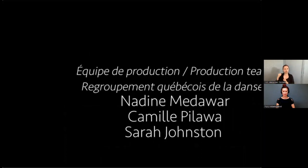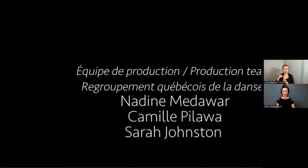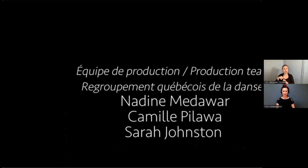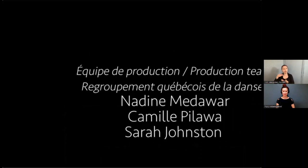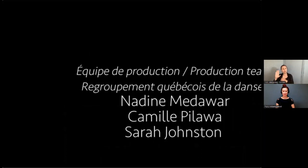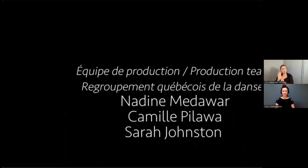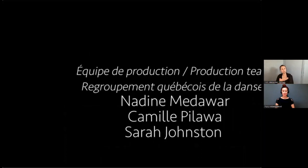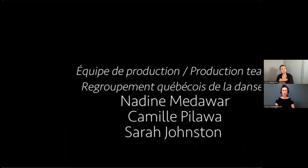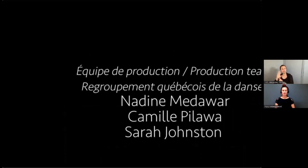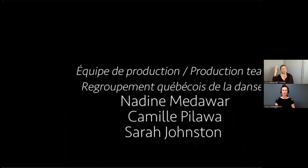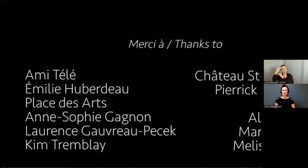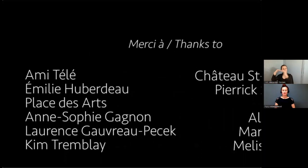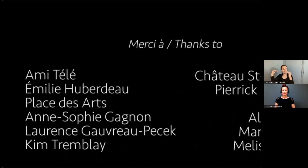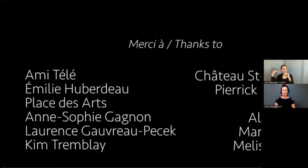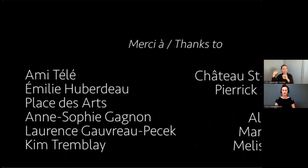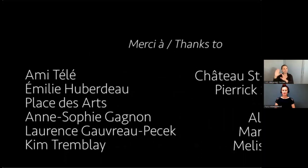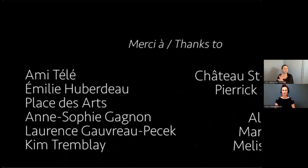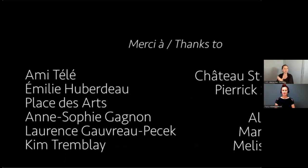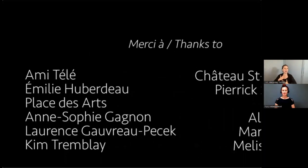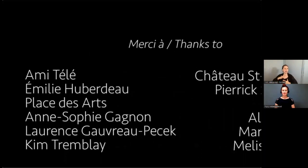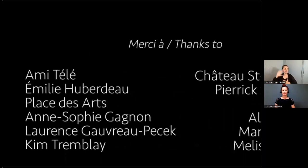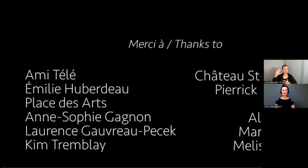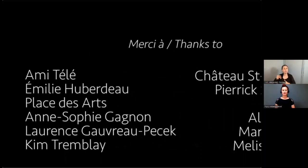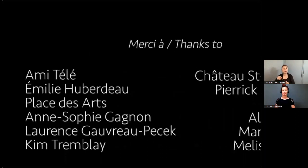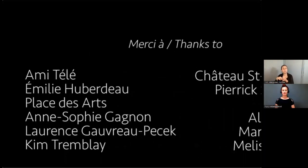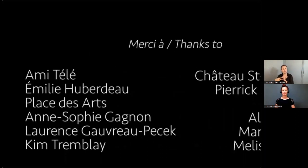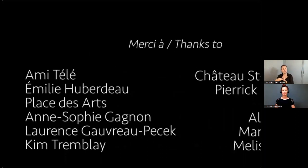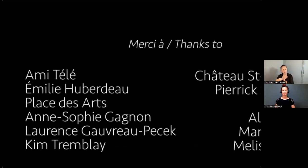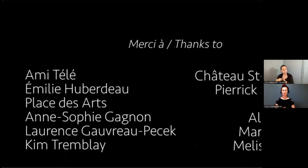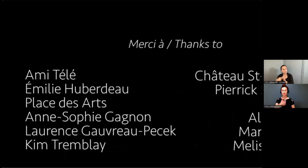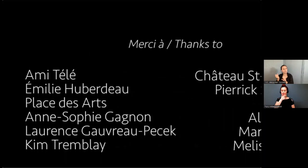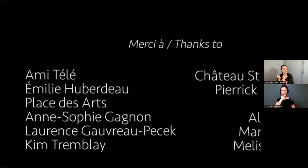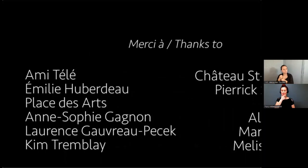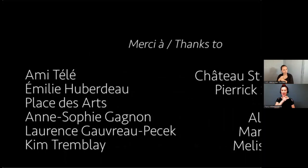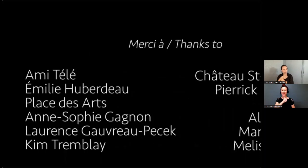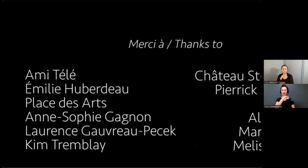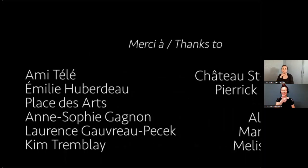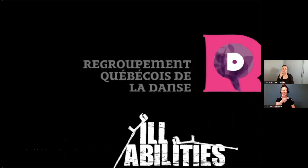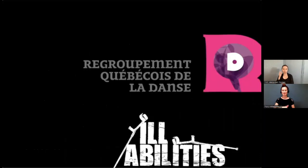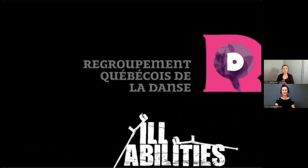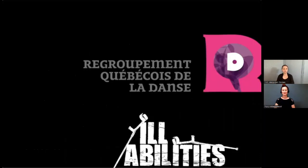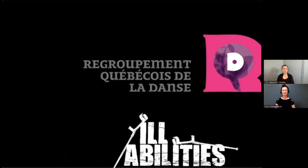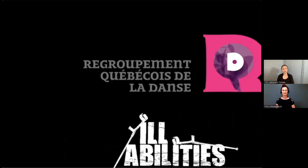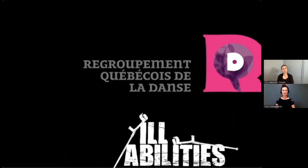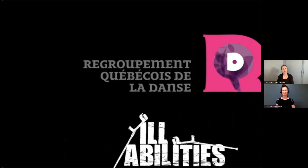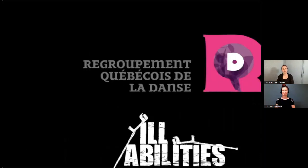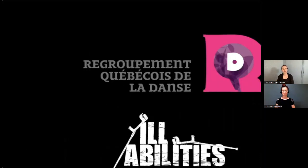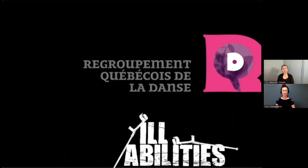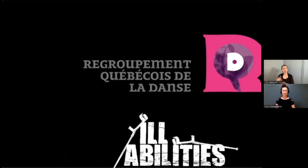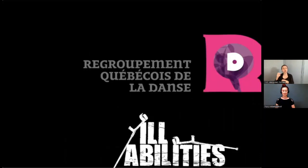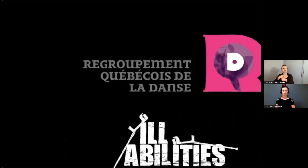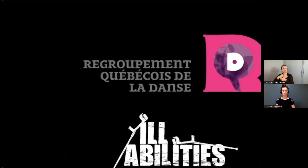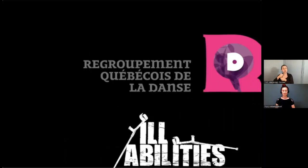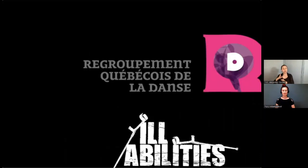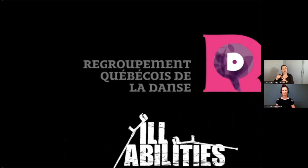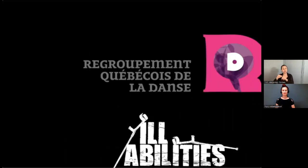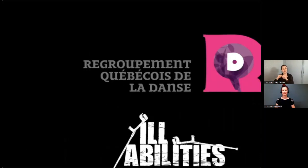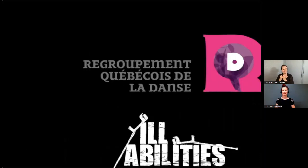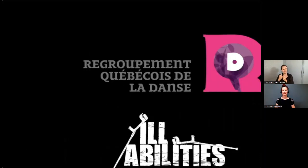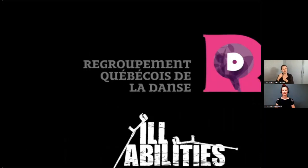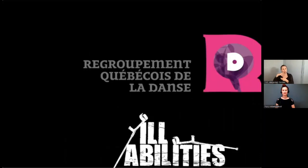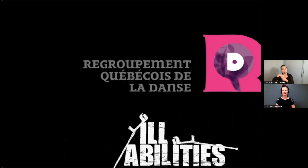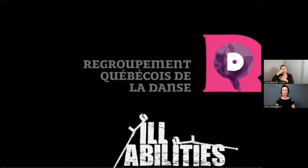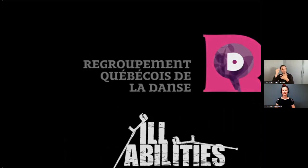est Heaven's Anthem par Skygaze. L'équipe de production est composée de Nadine Meloir. The production team is made up of the